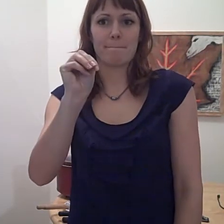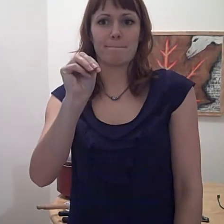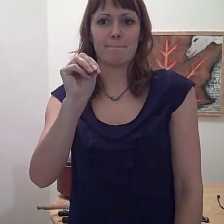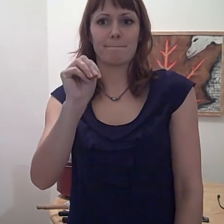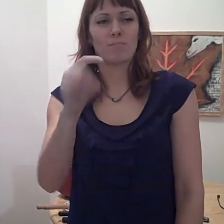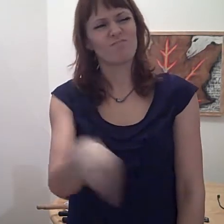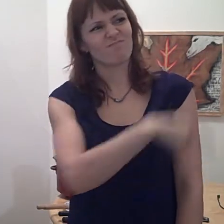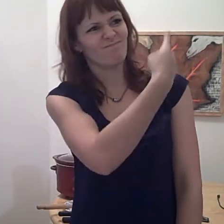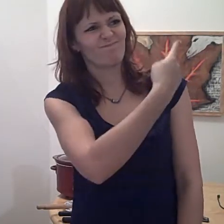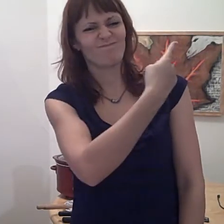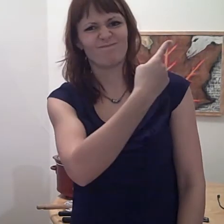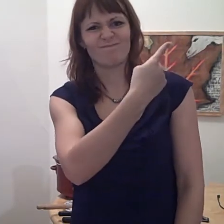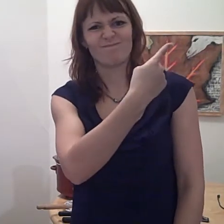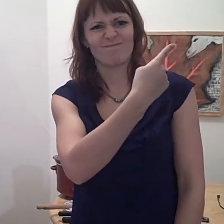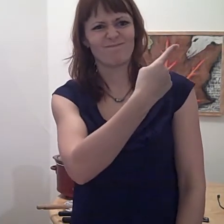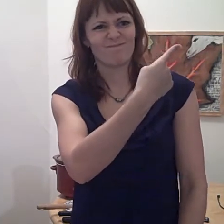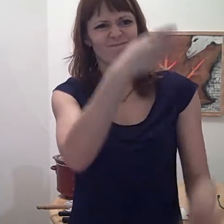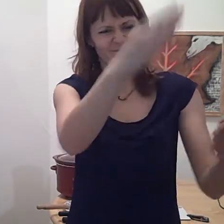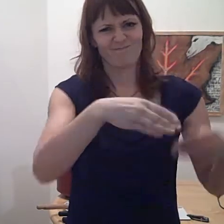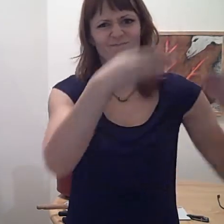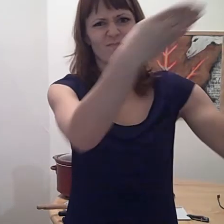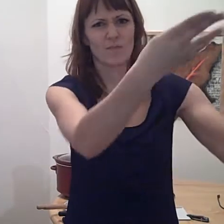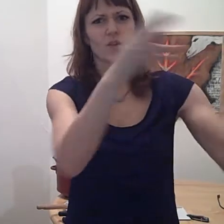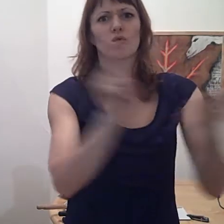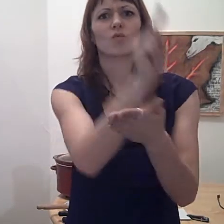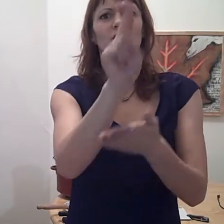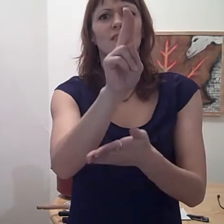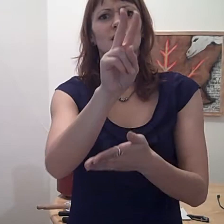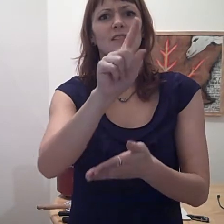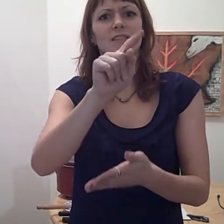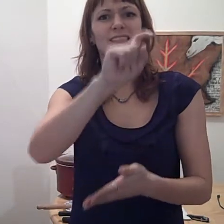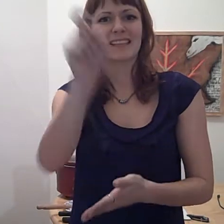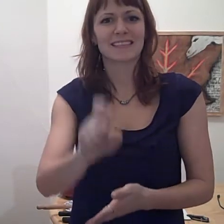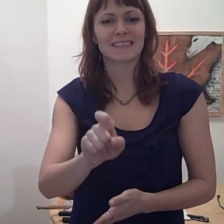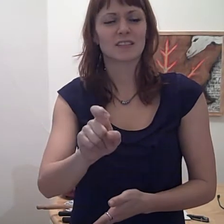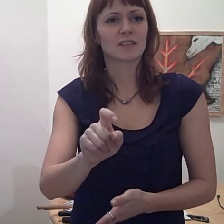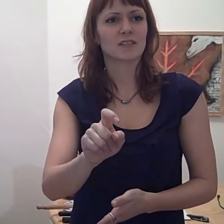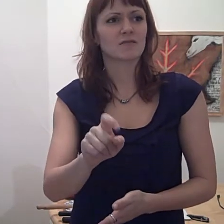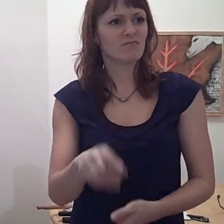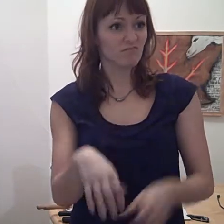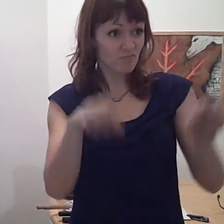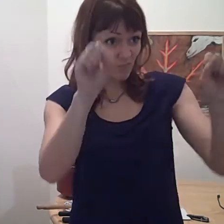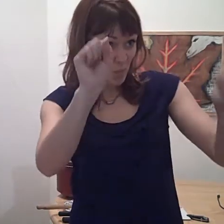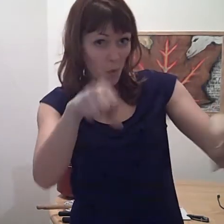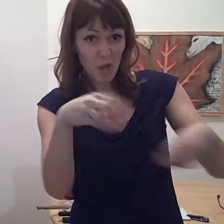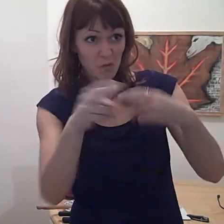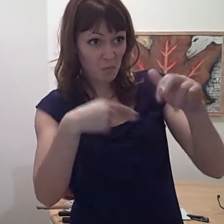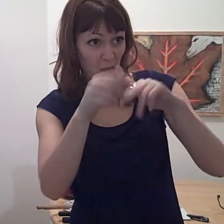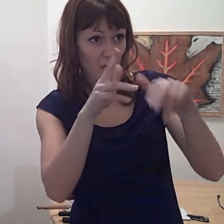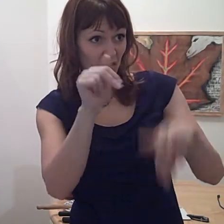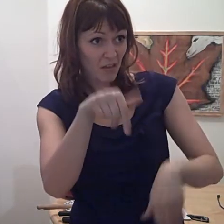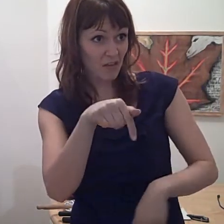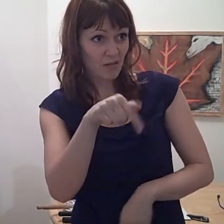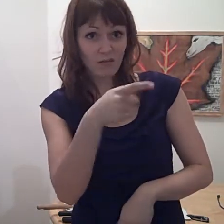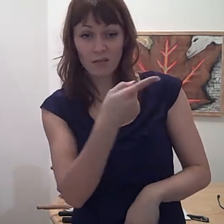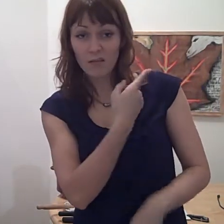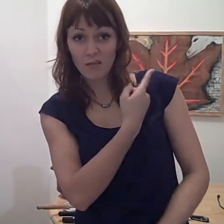build this? And these scientists, instead of laughing at us, said, yeah. And what they built was